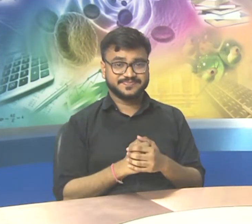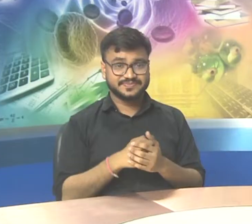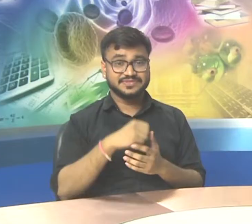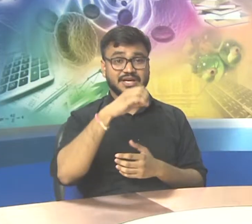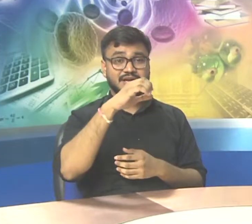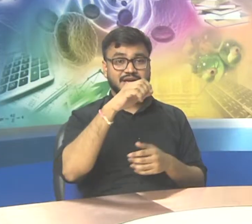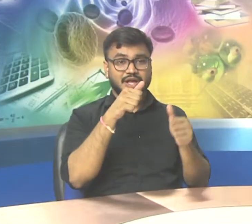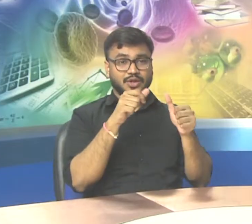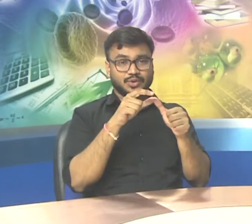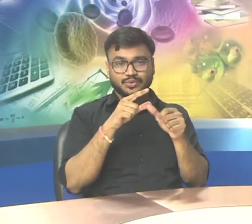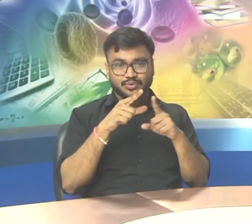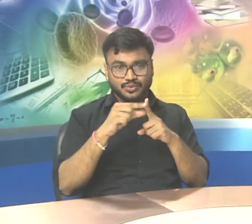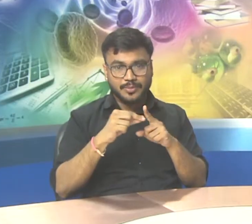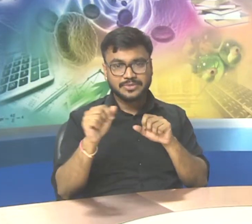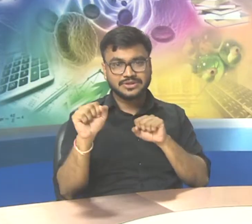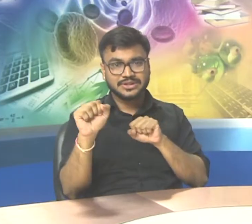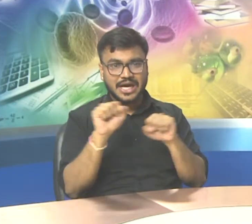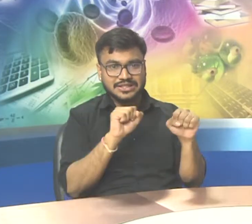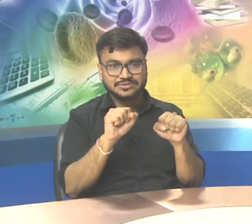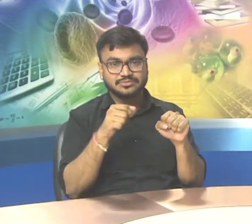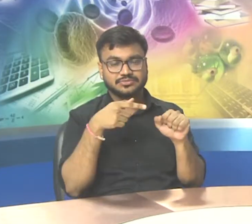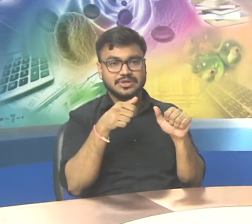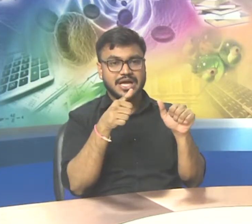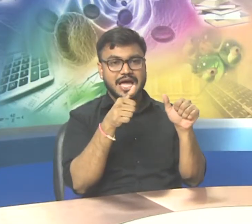First is carbohydrates.